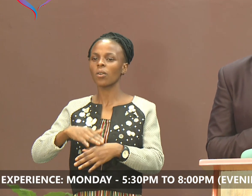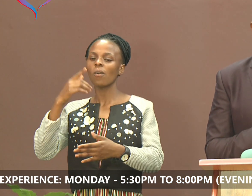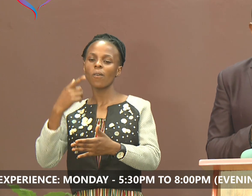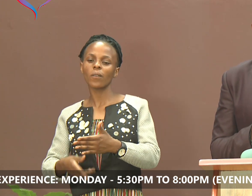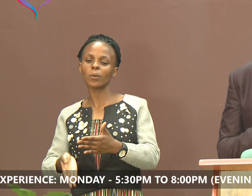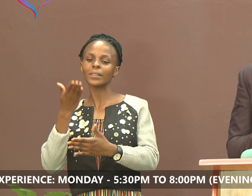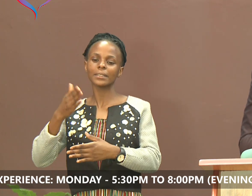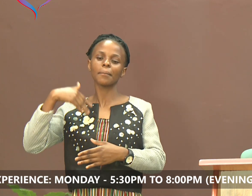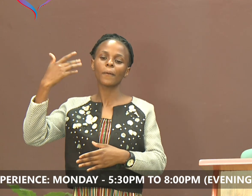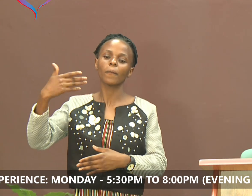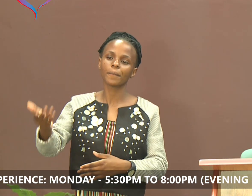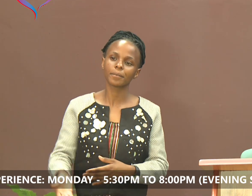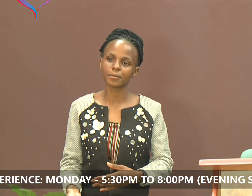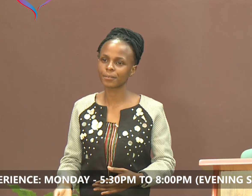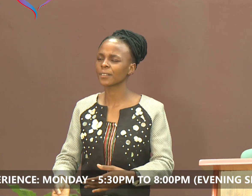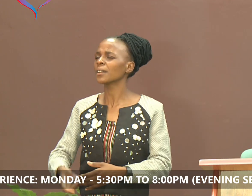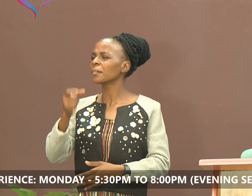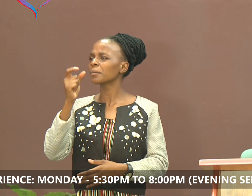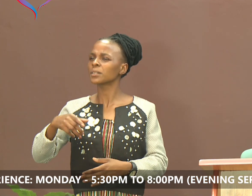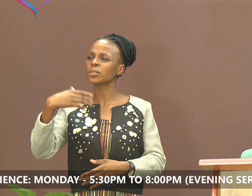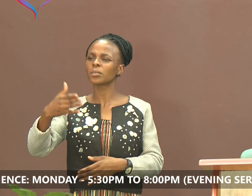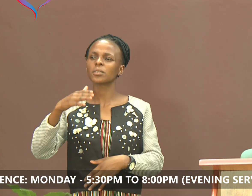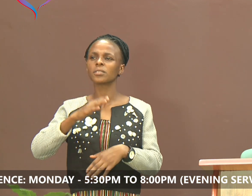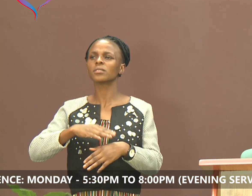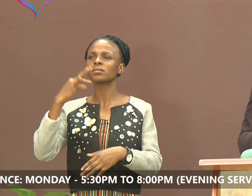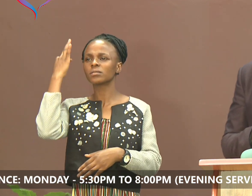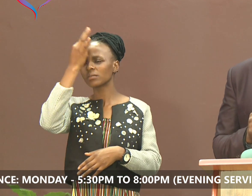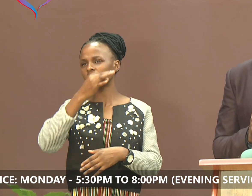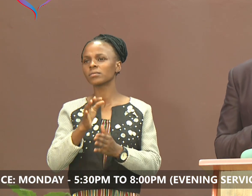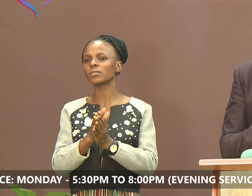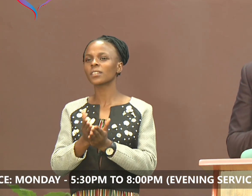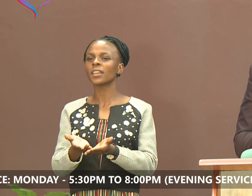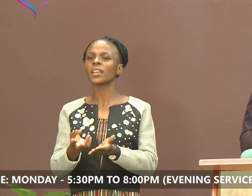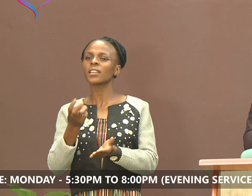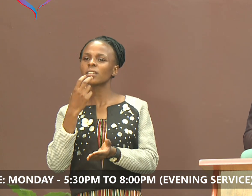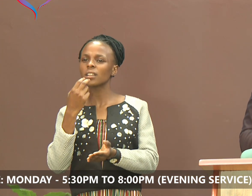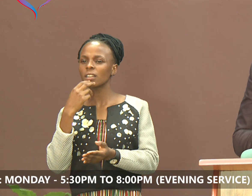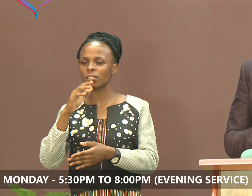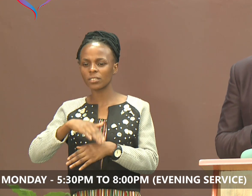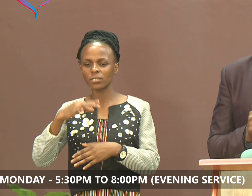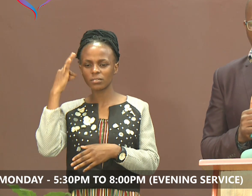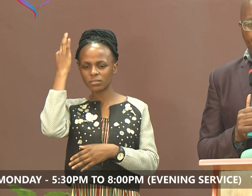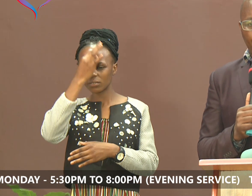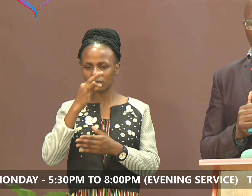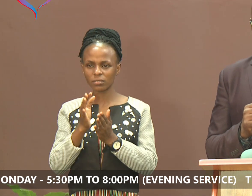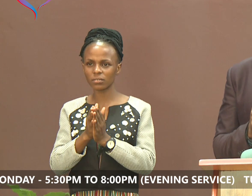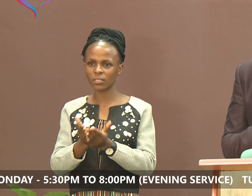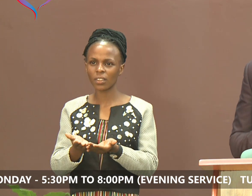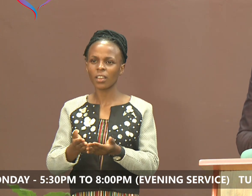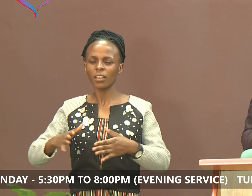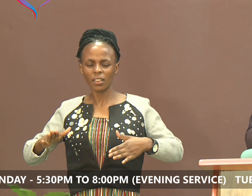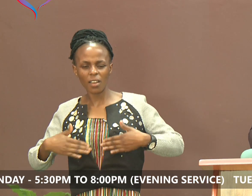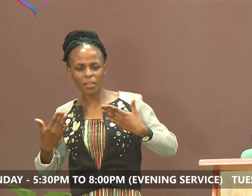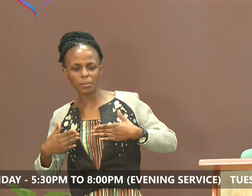WhatsApp. Mulalanga aliku WhatsApp. Someone is always on Facebook. Buli kasera aliku Facebook. They are laughing on Facebook. Basekera ku Facebook. They are happy with